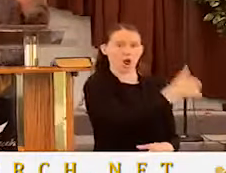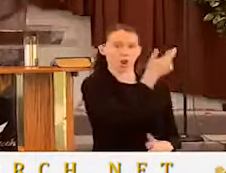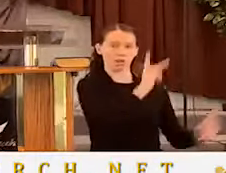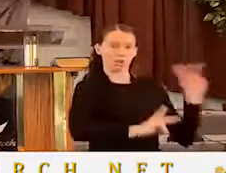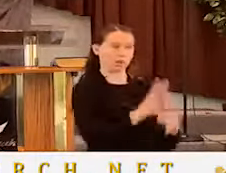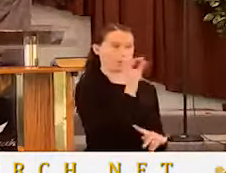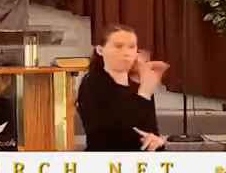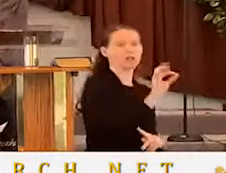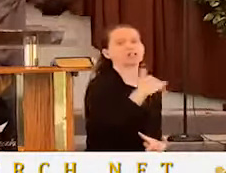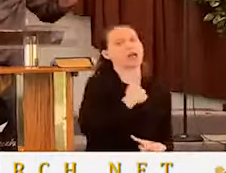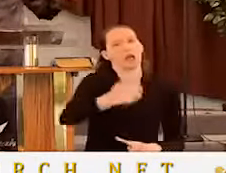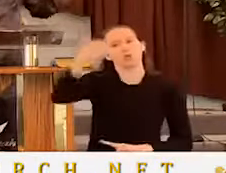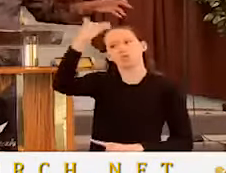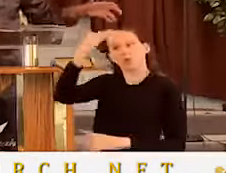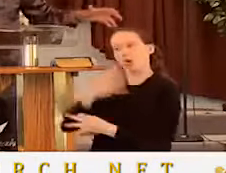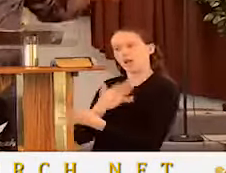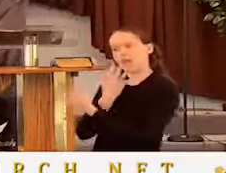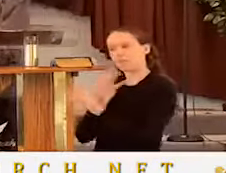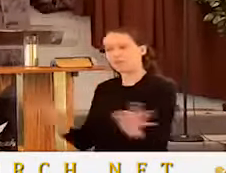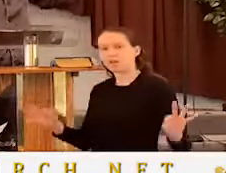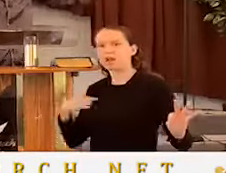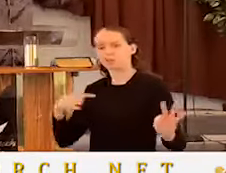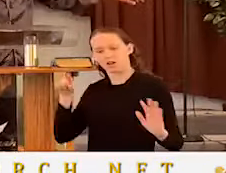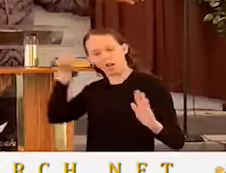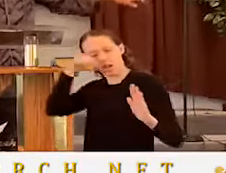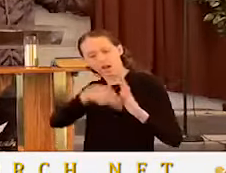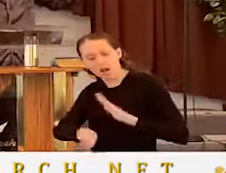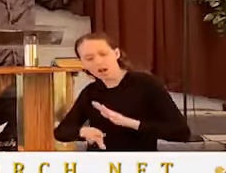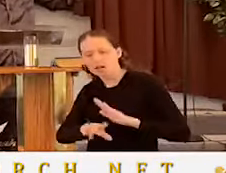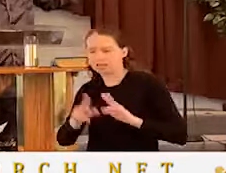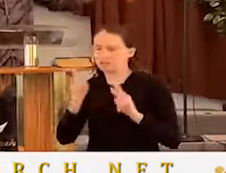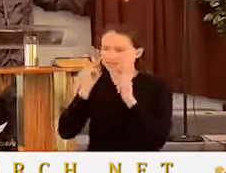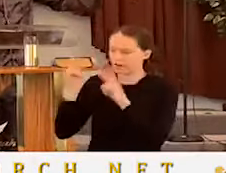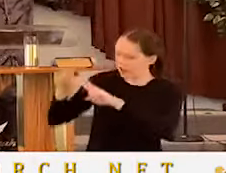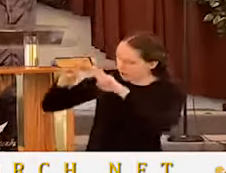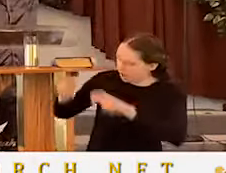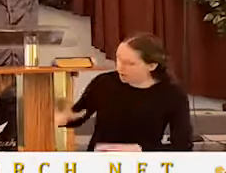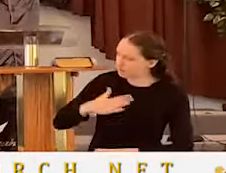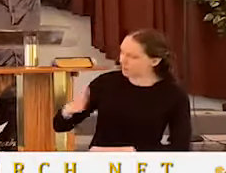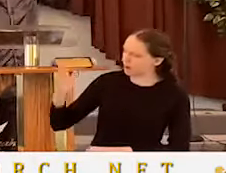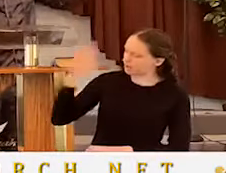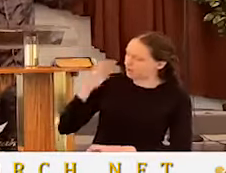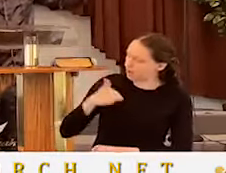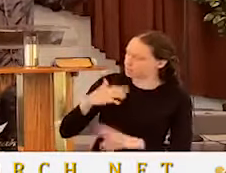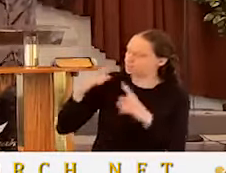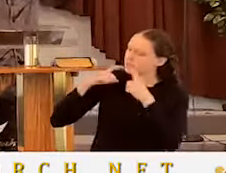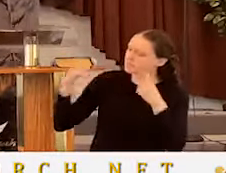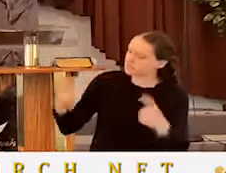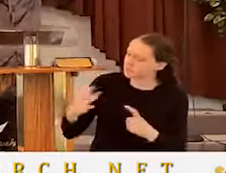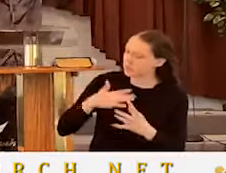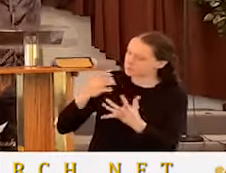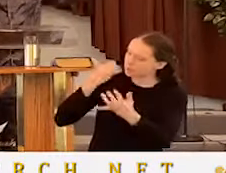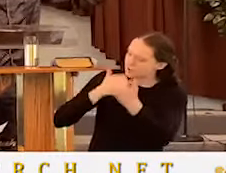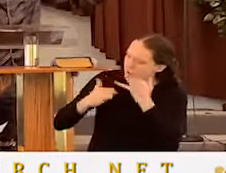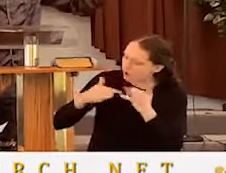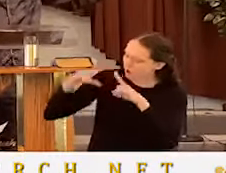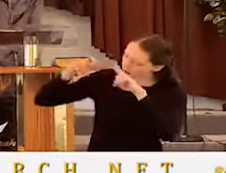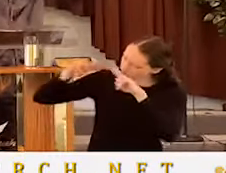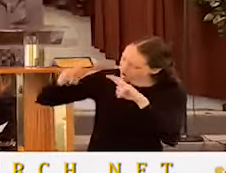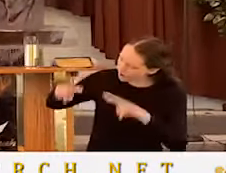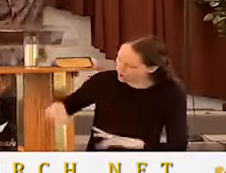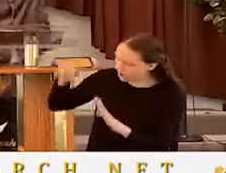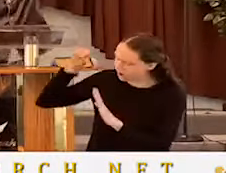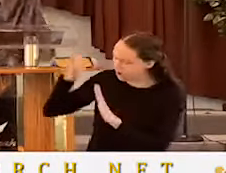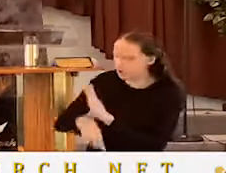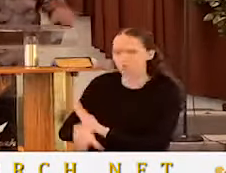free. You ain't got to go deep sea diving on my past and my sin and my proclivities and my